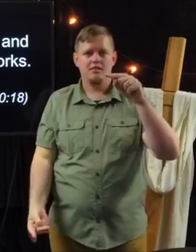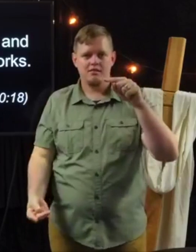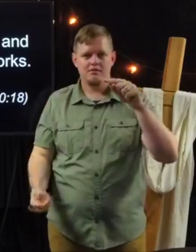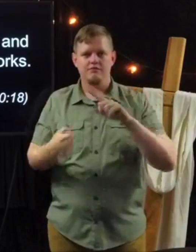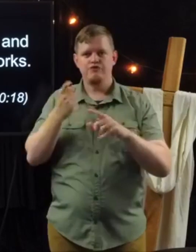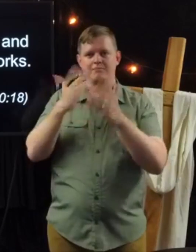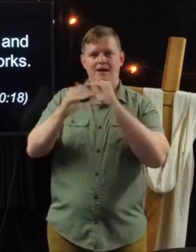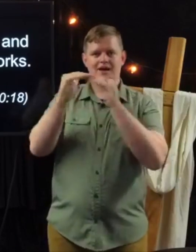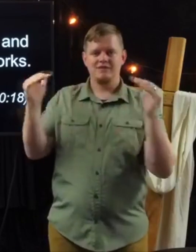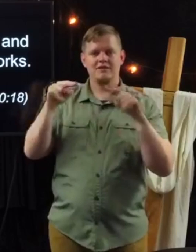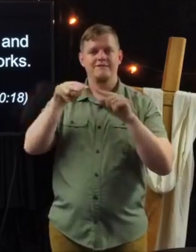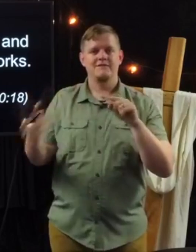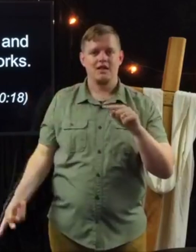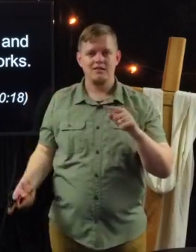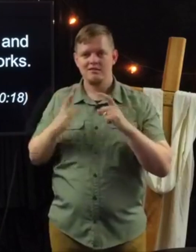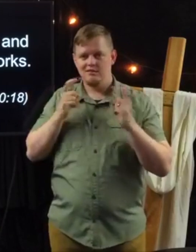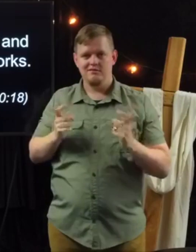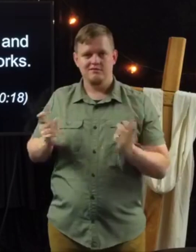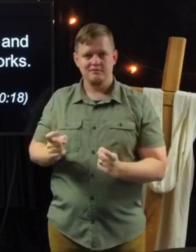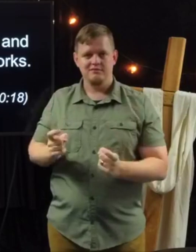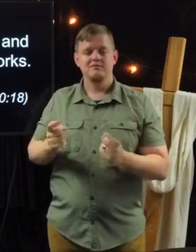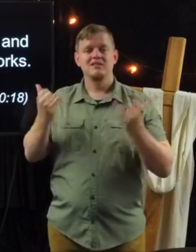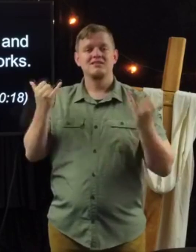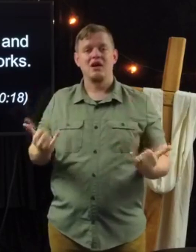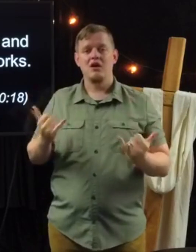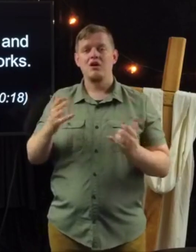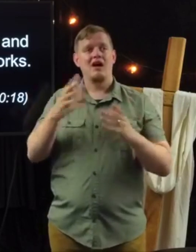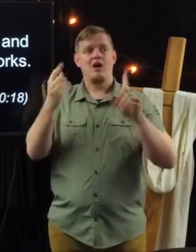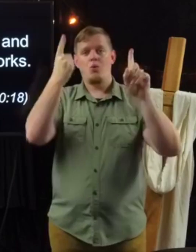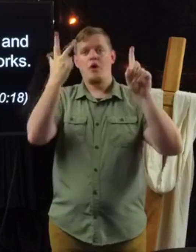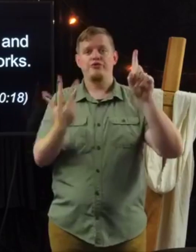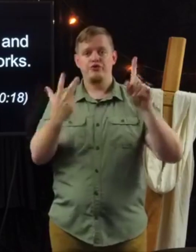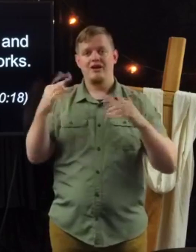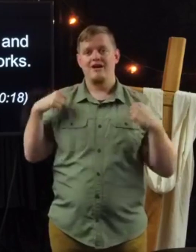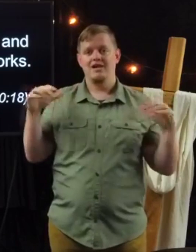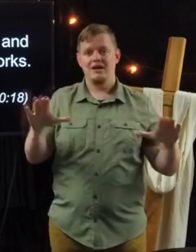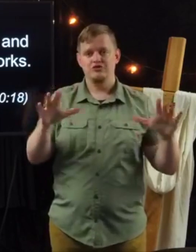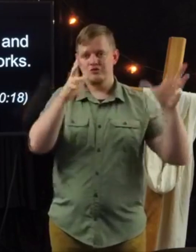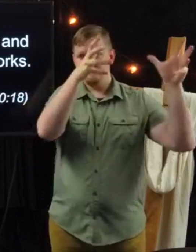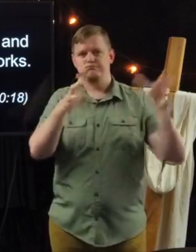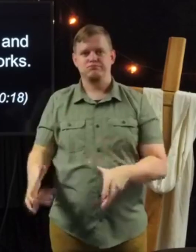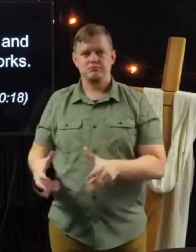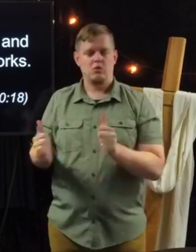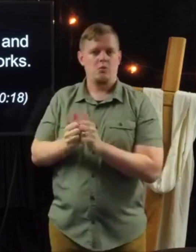He was a fallen angel. He fell from heaven into sin. And now a third of the angels have followed